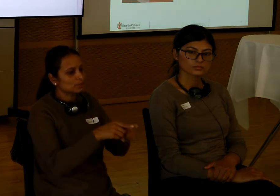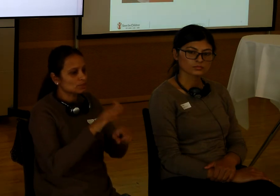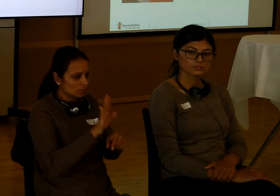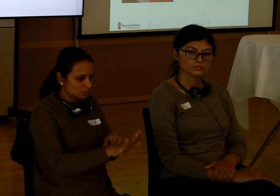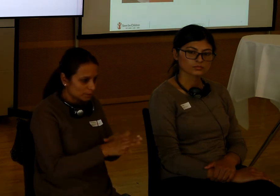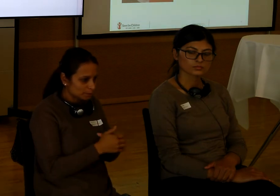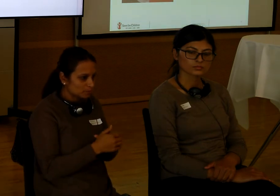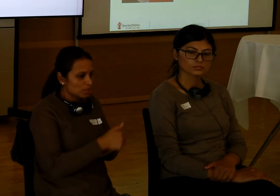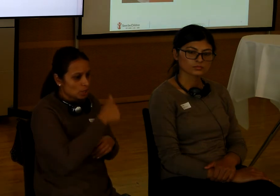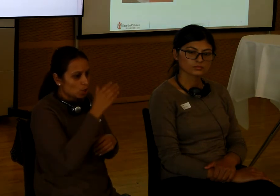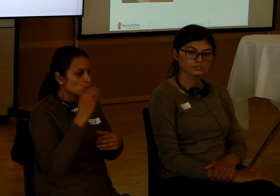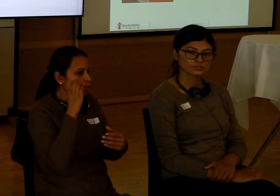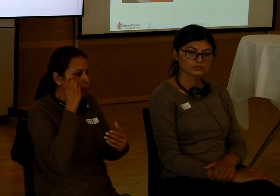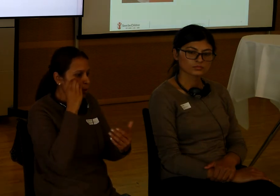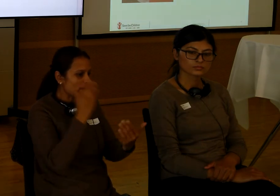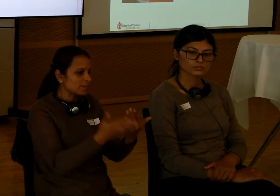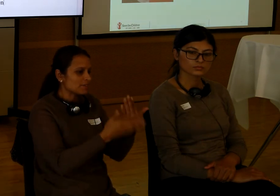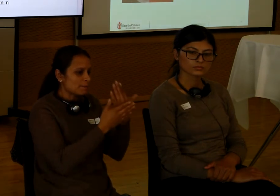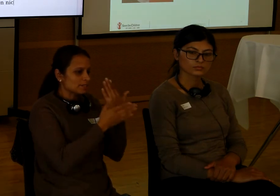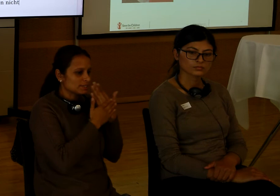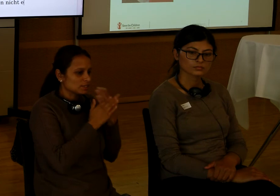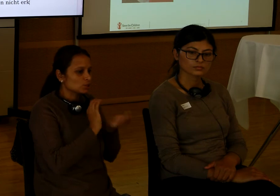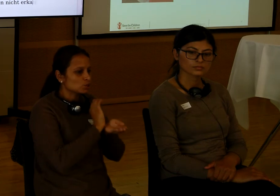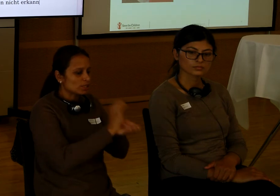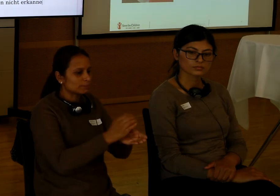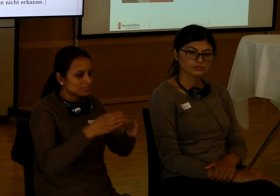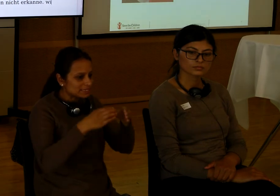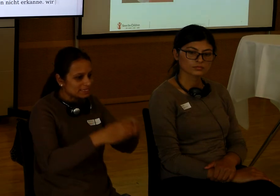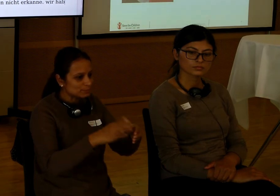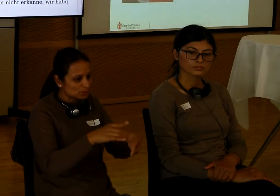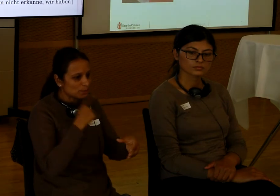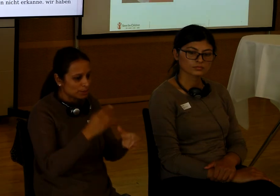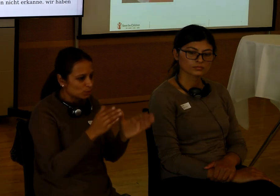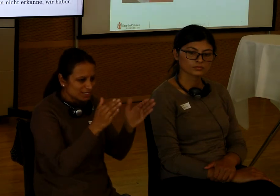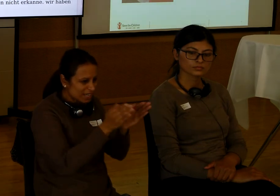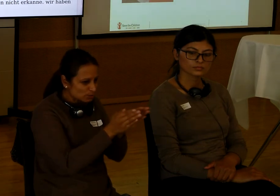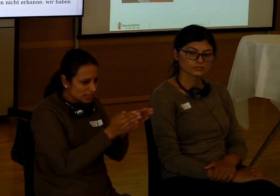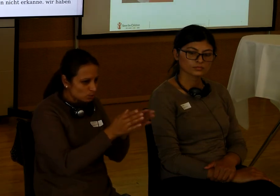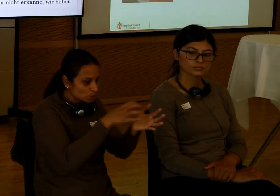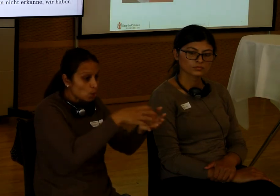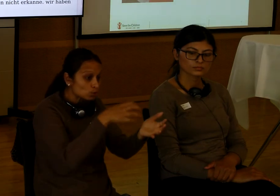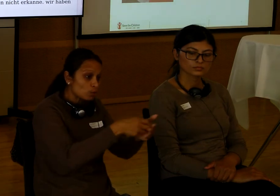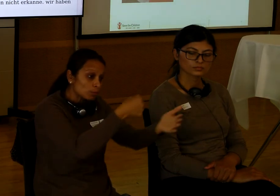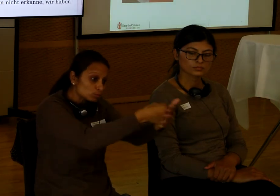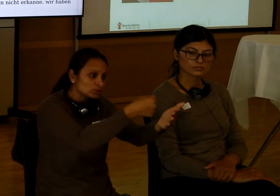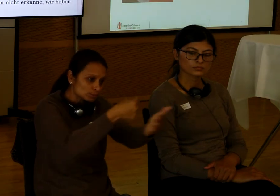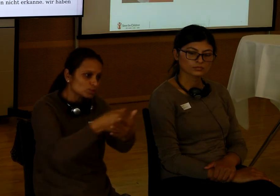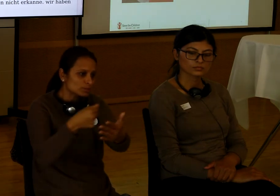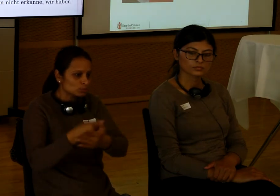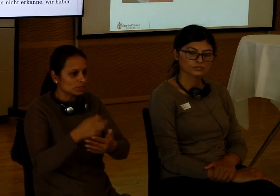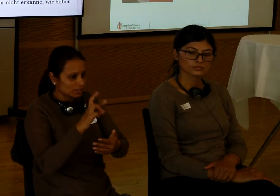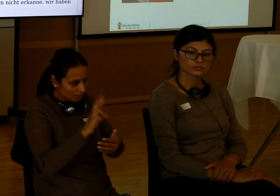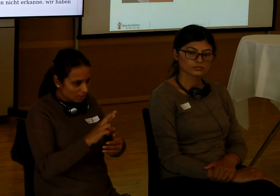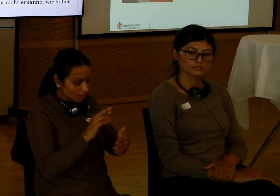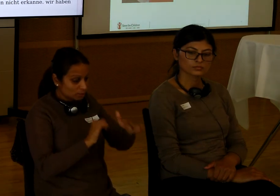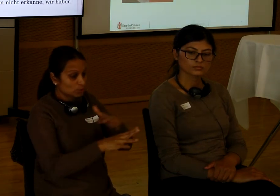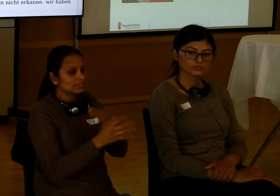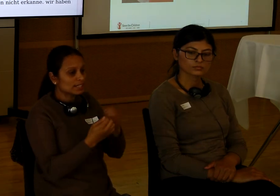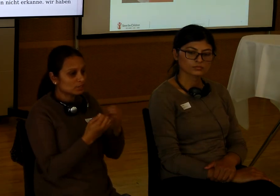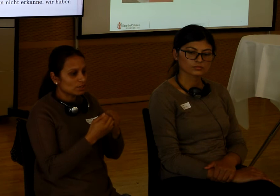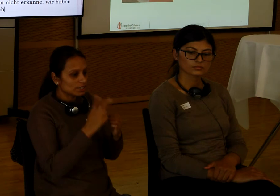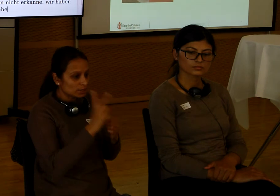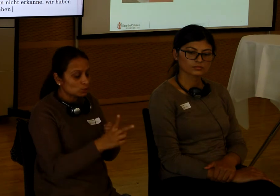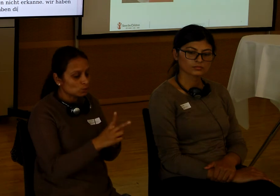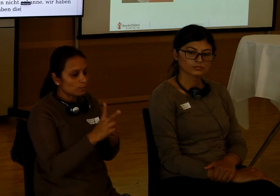mobile rehabilitation service teams were brought to kindergartens so that children could meet with their therapists